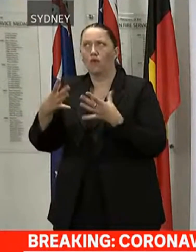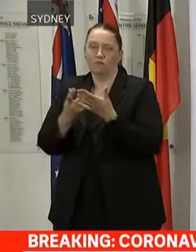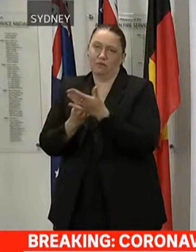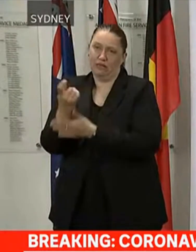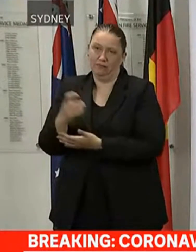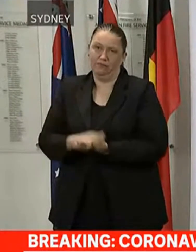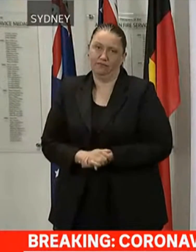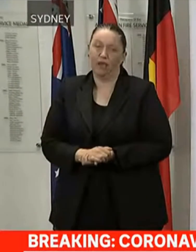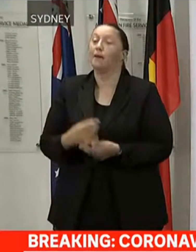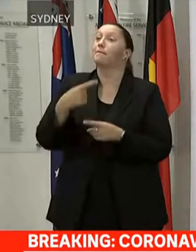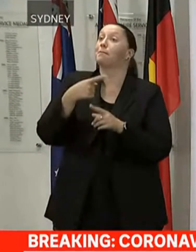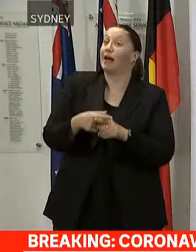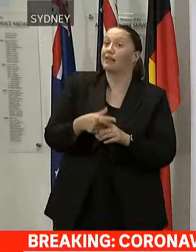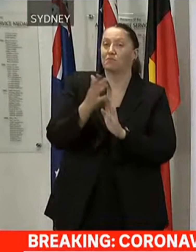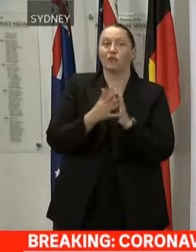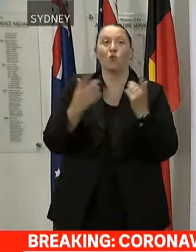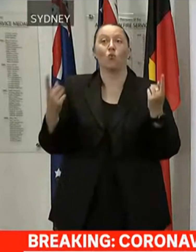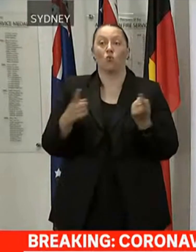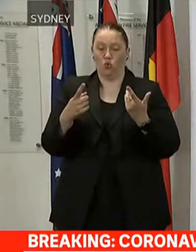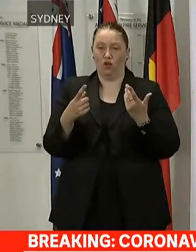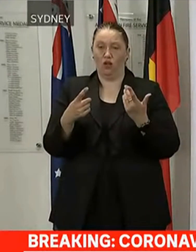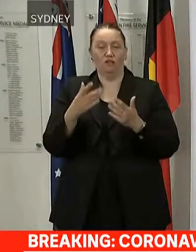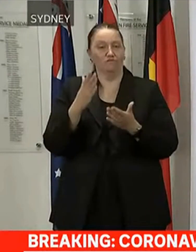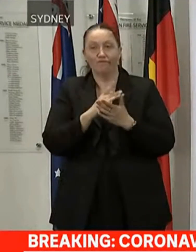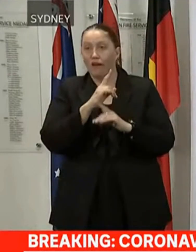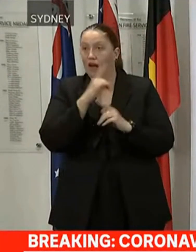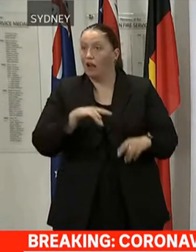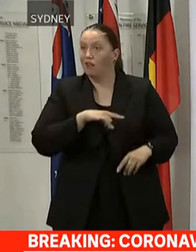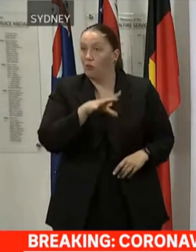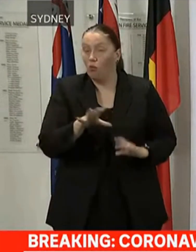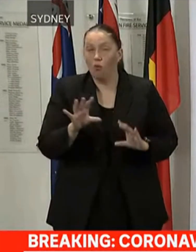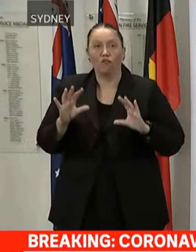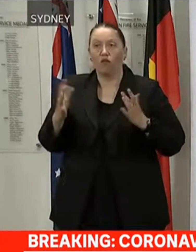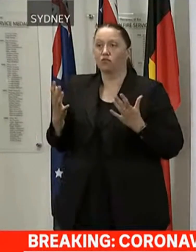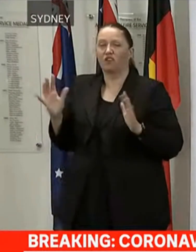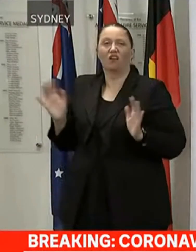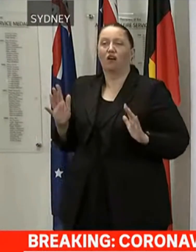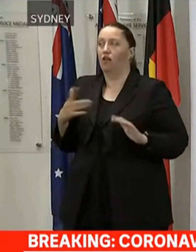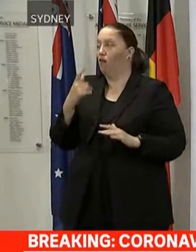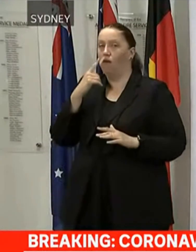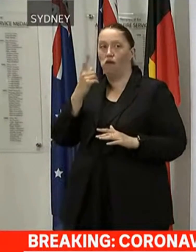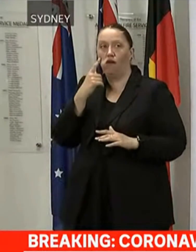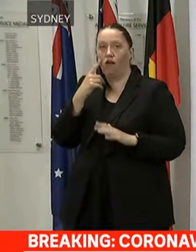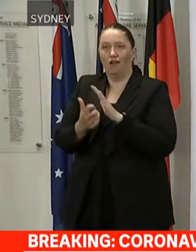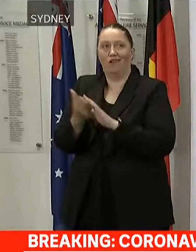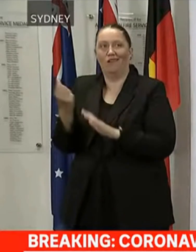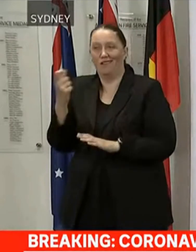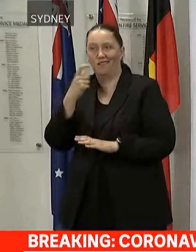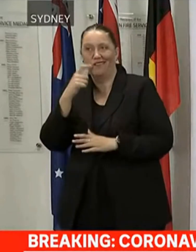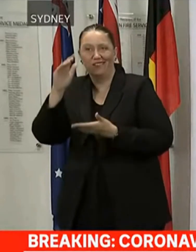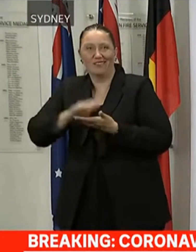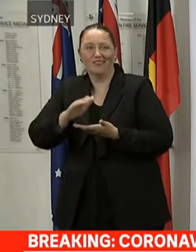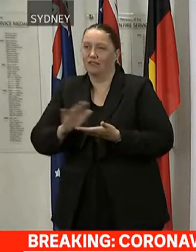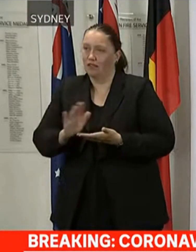health resources don't have to go into distinguishing those legitimate cases of hardship versus those that don't. We really want to make sure all of our